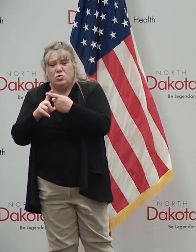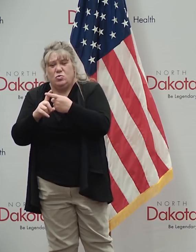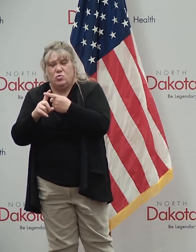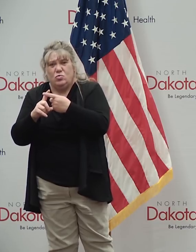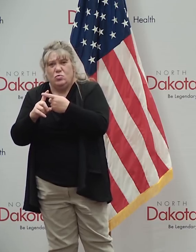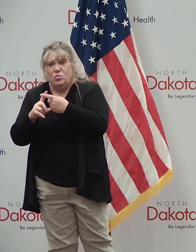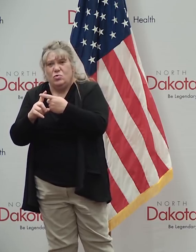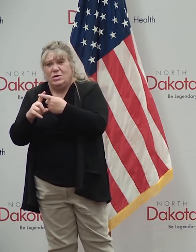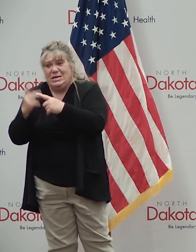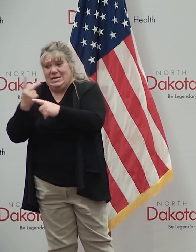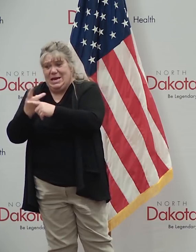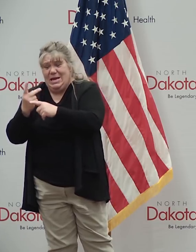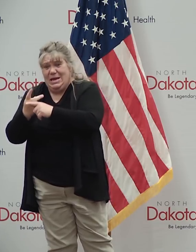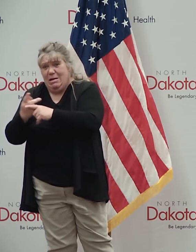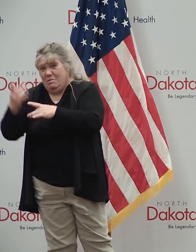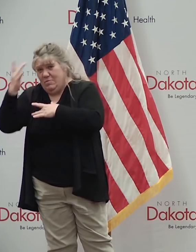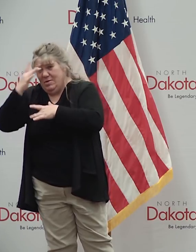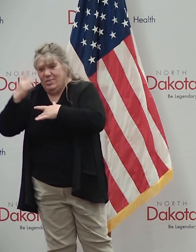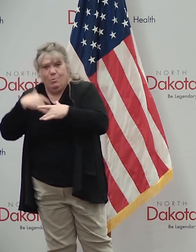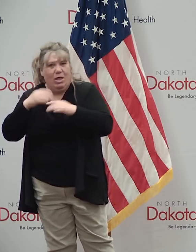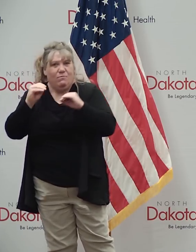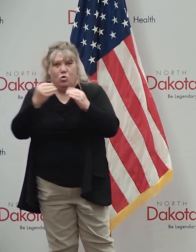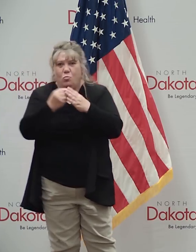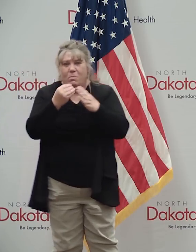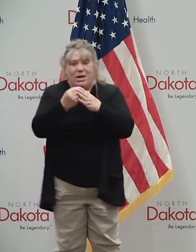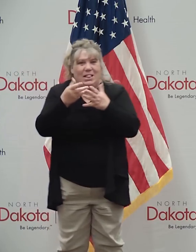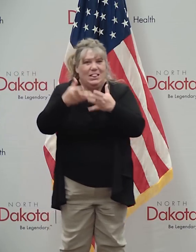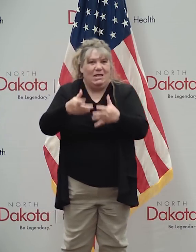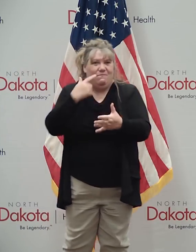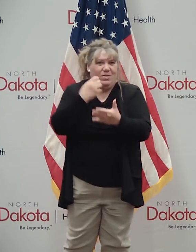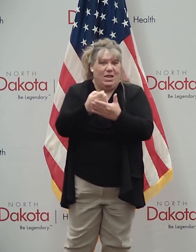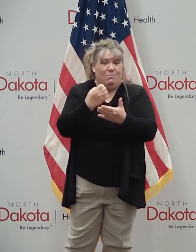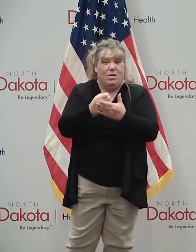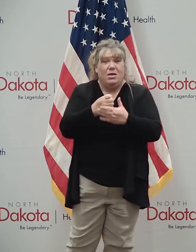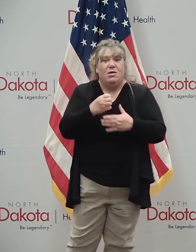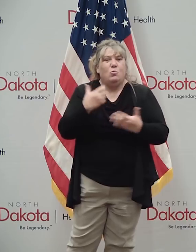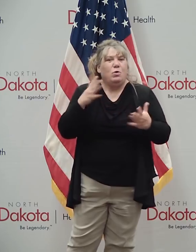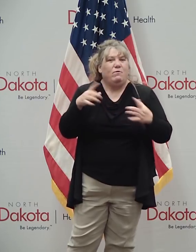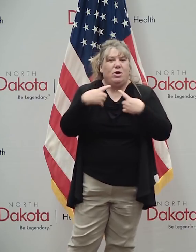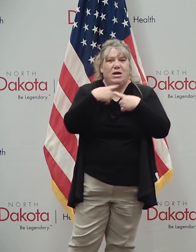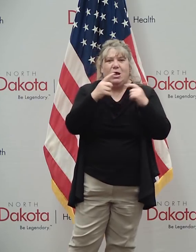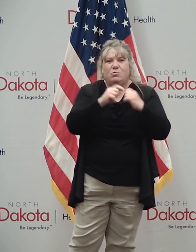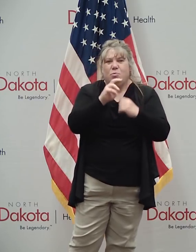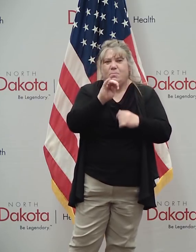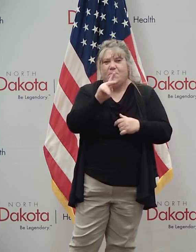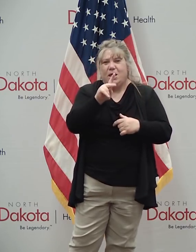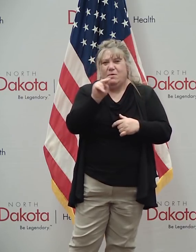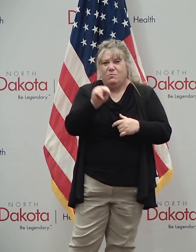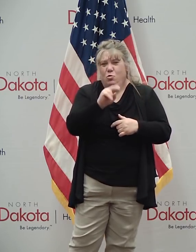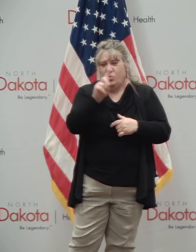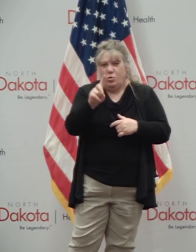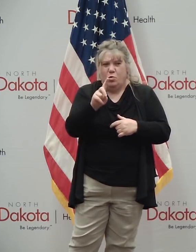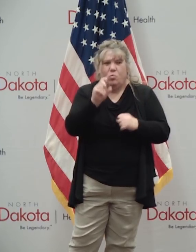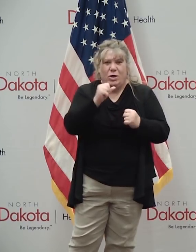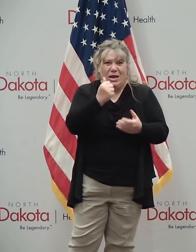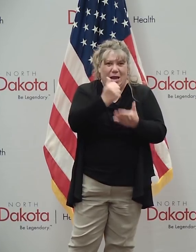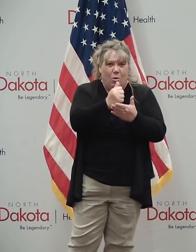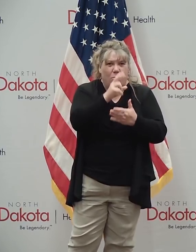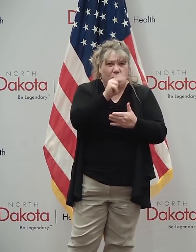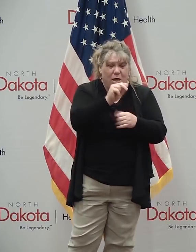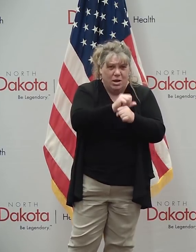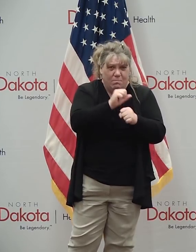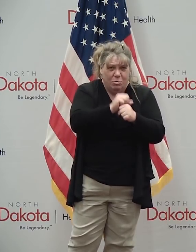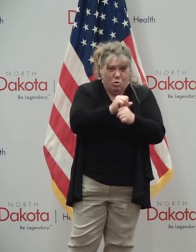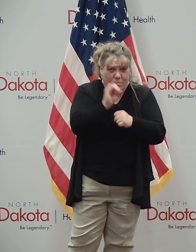have any money left over for economics. And as we've already announced with those Bank of North Dakota programs, what we're going to be able to potentially do with unemployment insurance